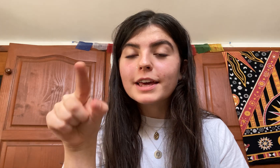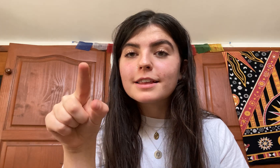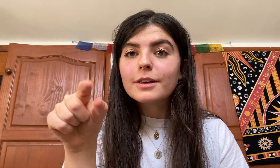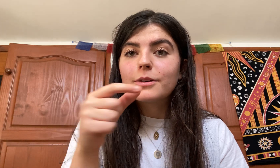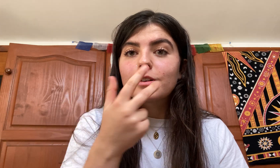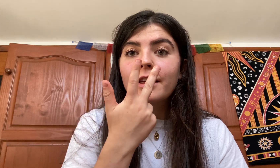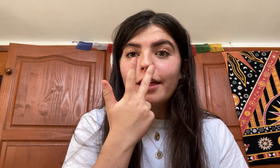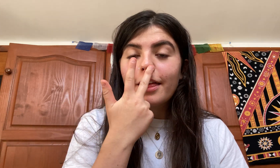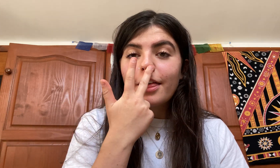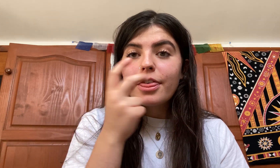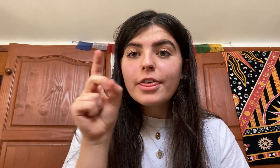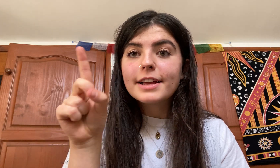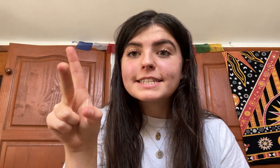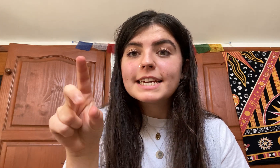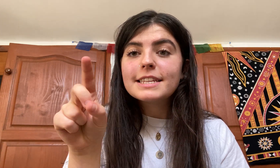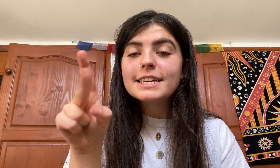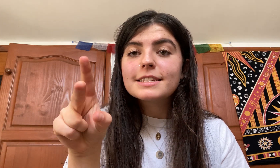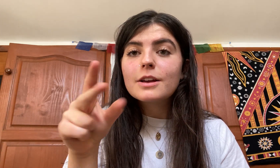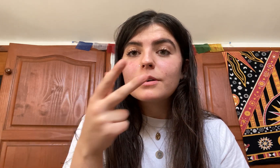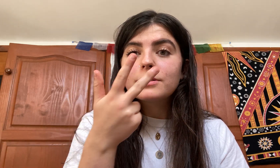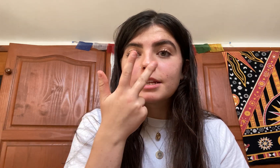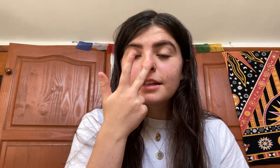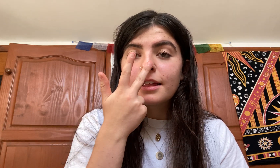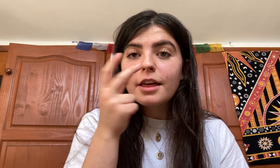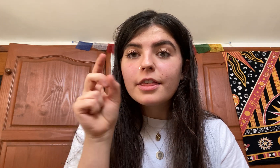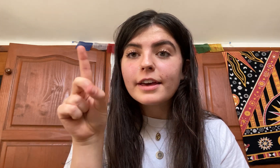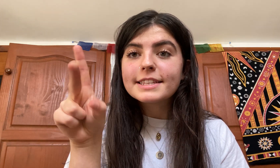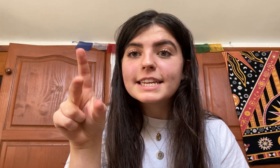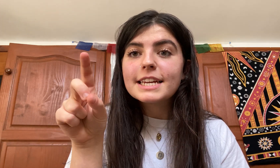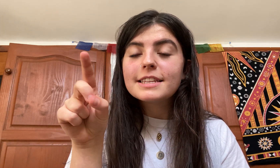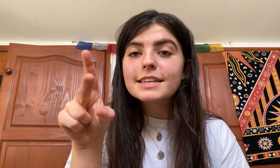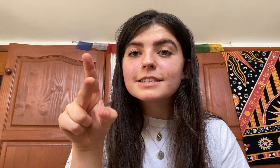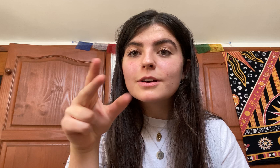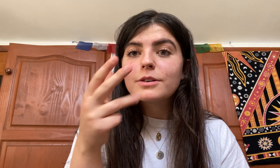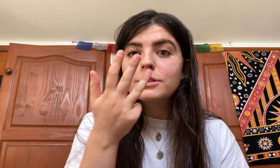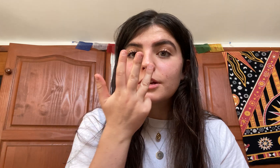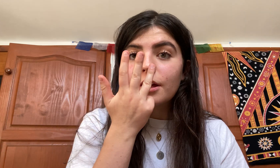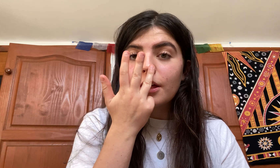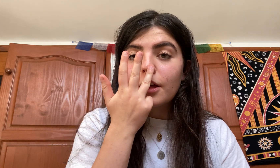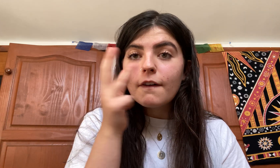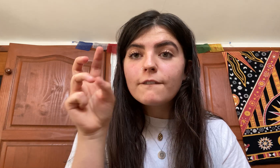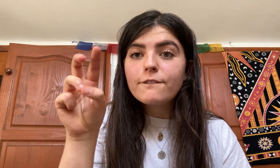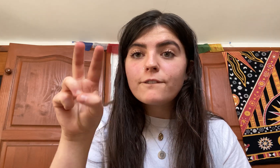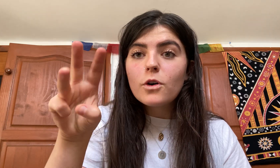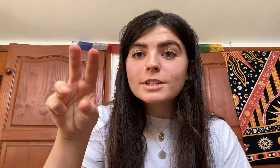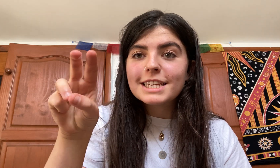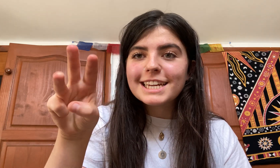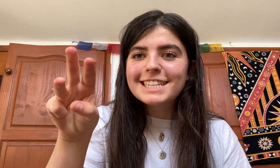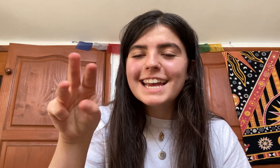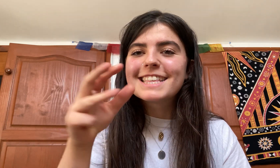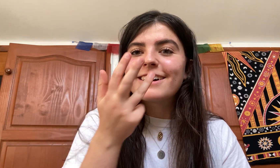years old, 13 years old, 13 years old, 14 years